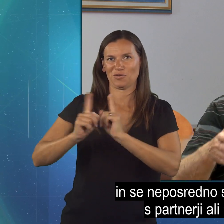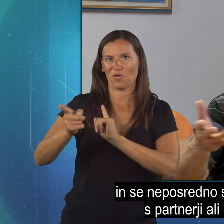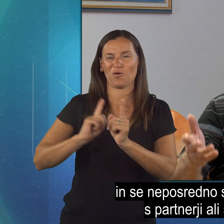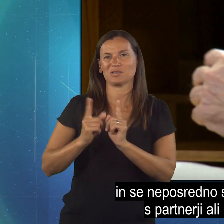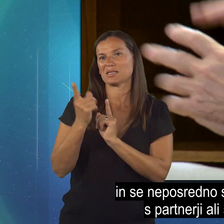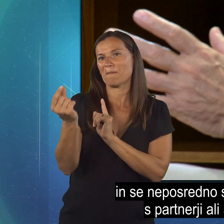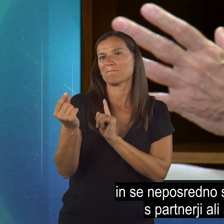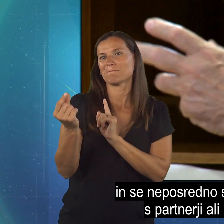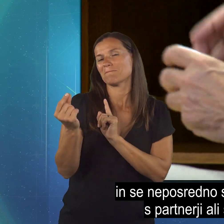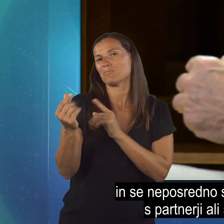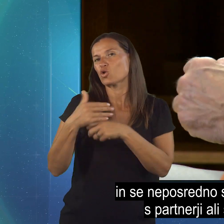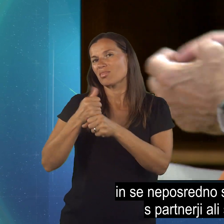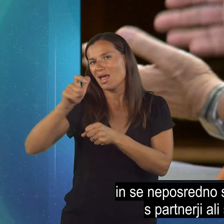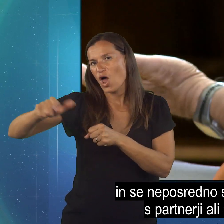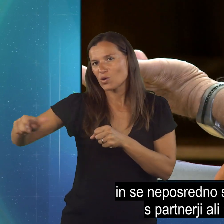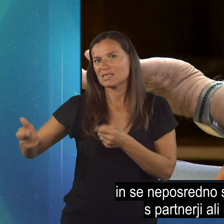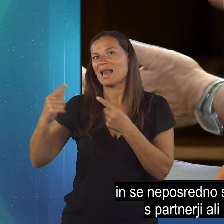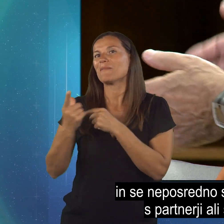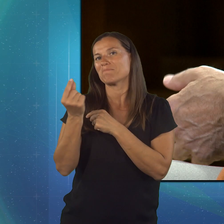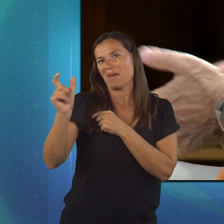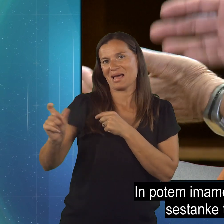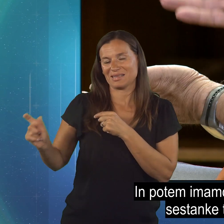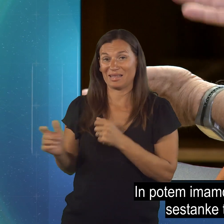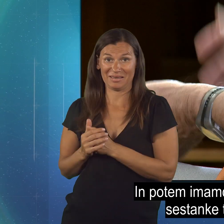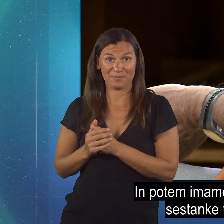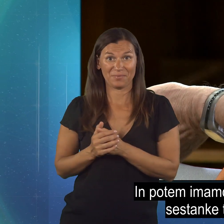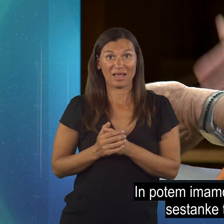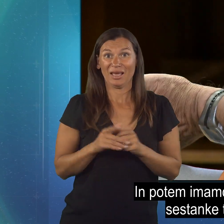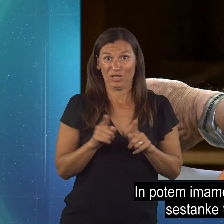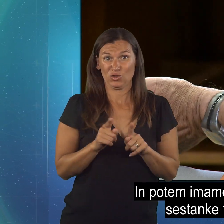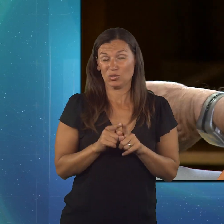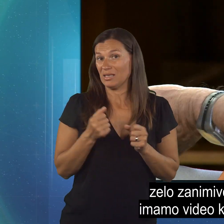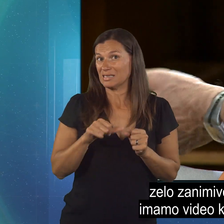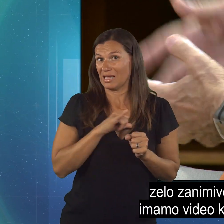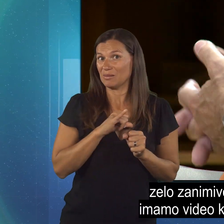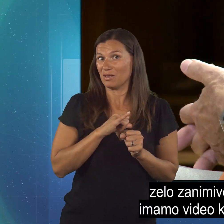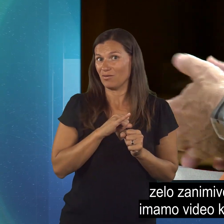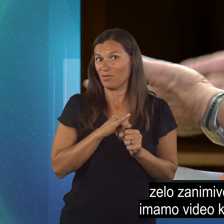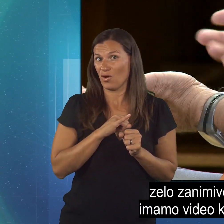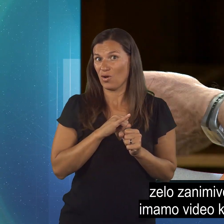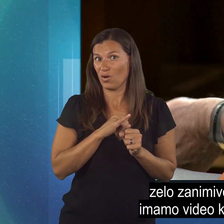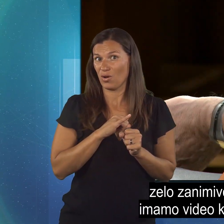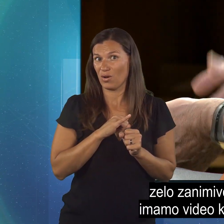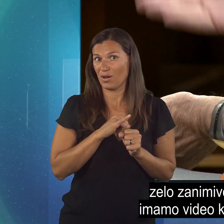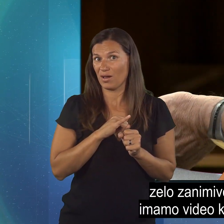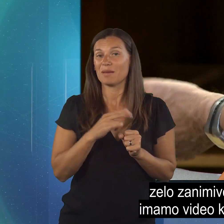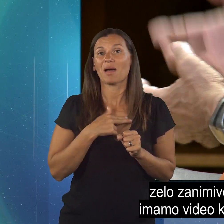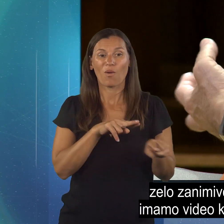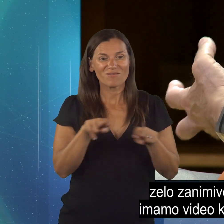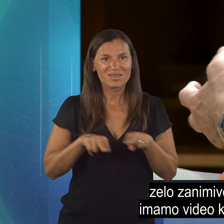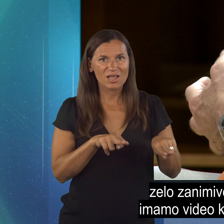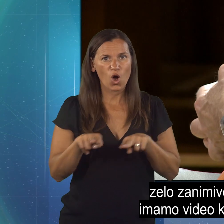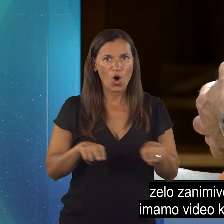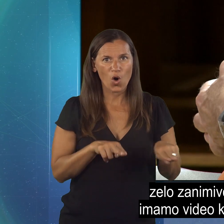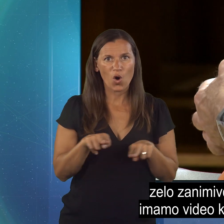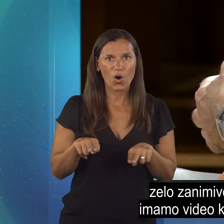their partners or their co-workers. And then for formal meetings, we also have, it's really interesting now, we